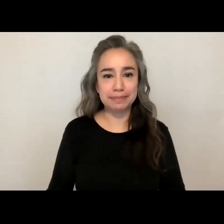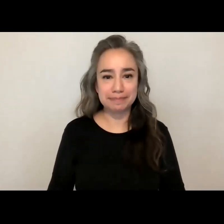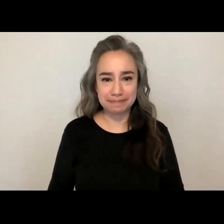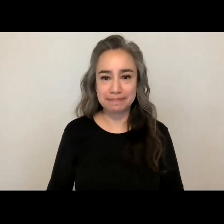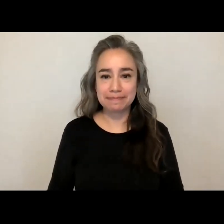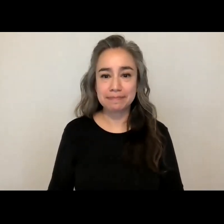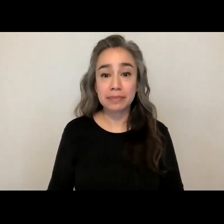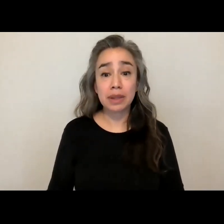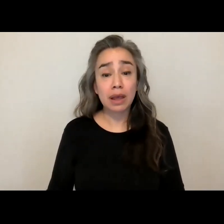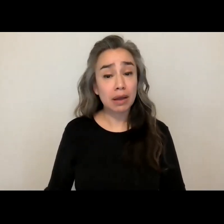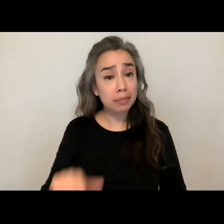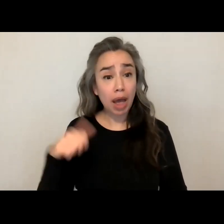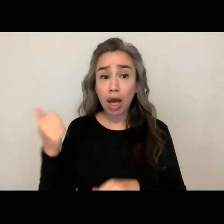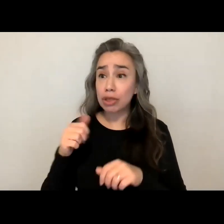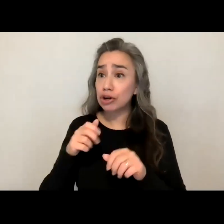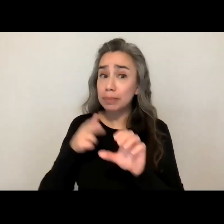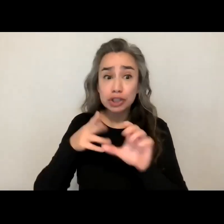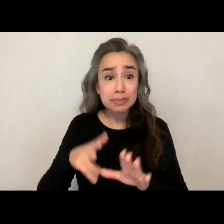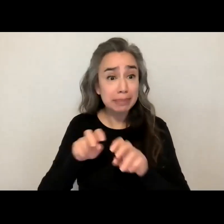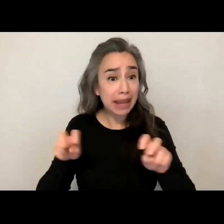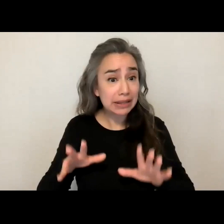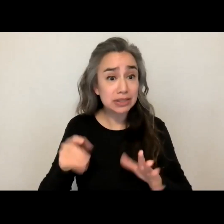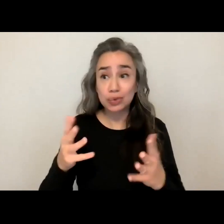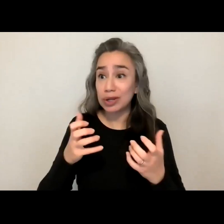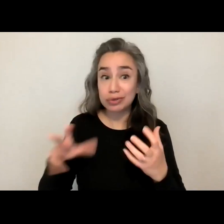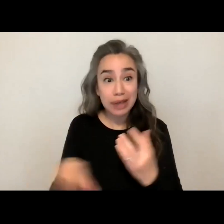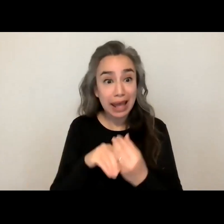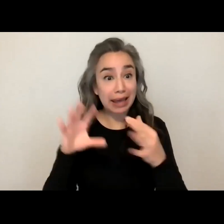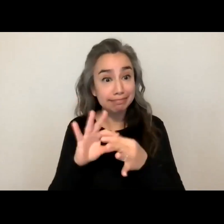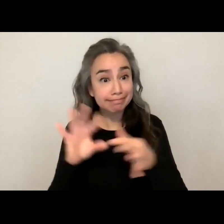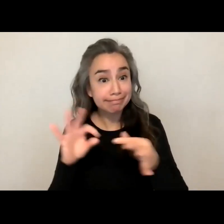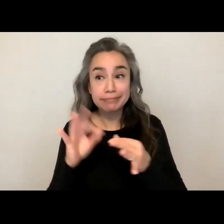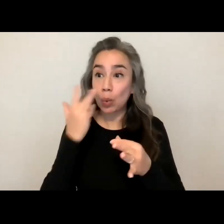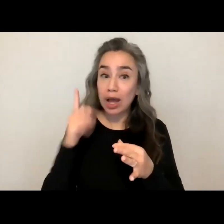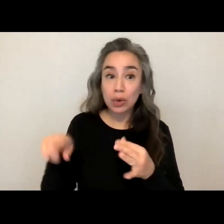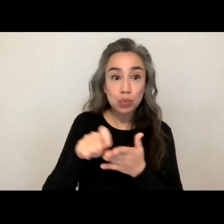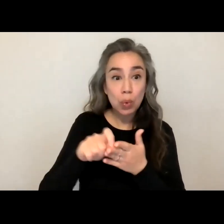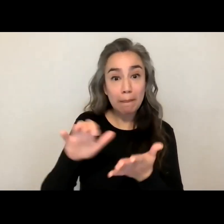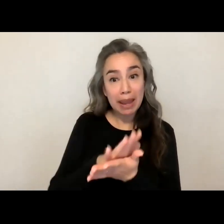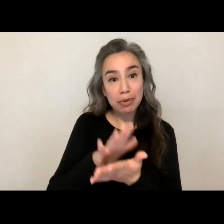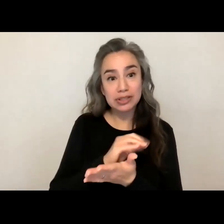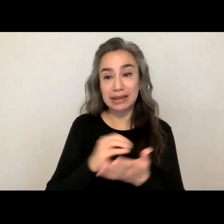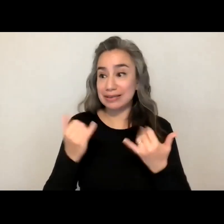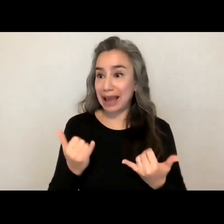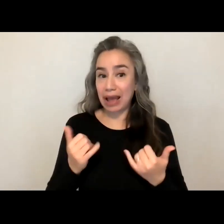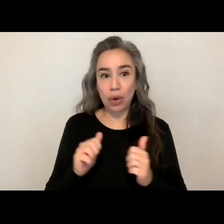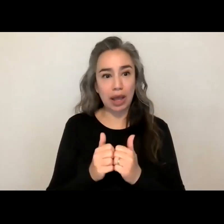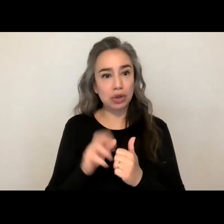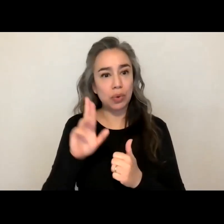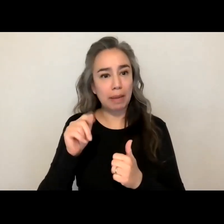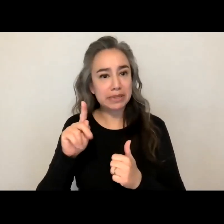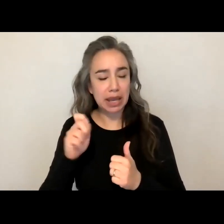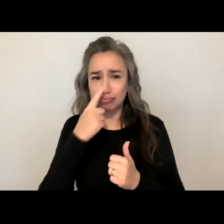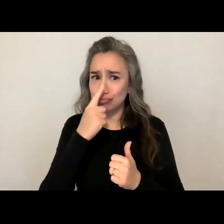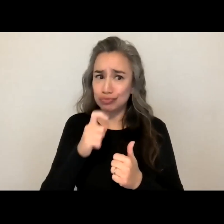can definitely chime in if you wanted to add more about why you wrote the papers and how you would update them. But now I want to call